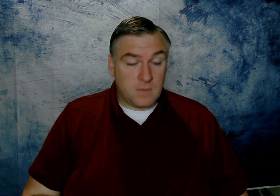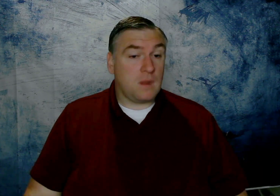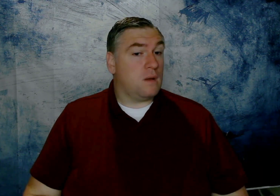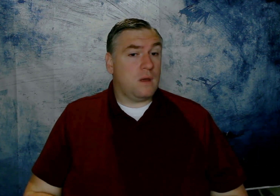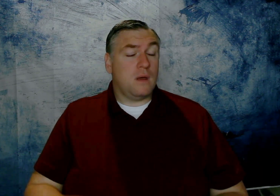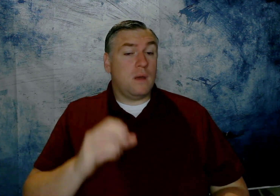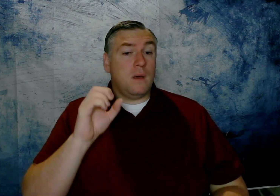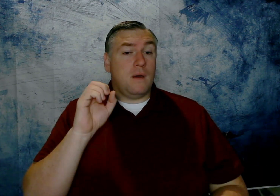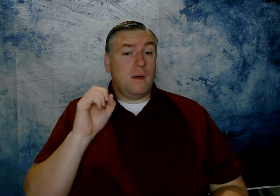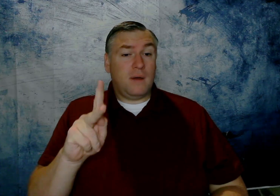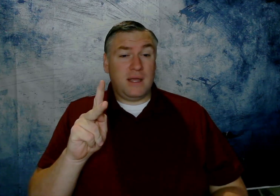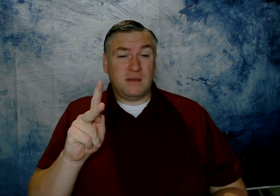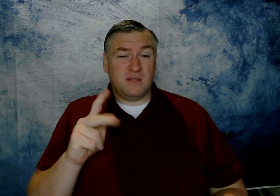even if they don't have access to sound.